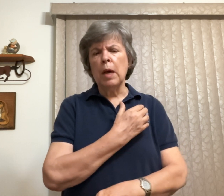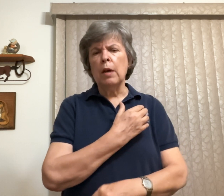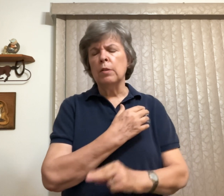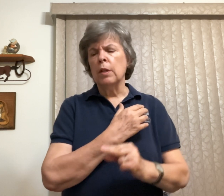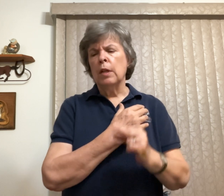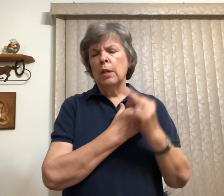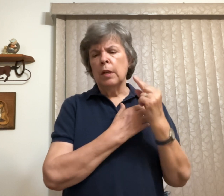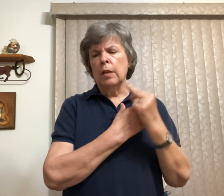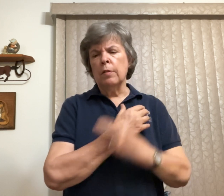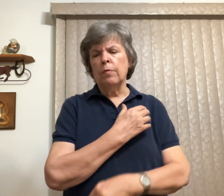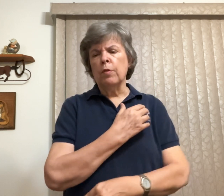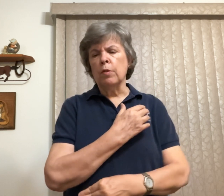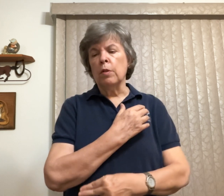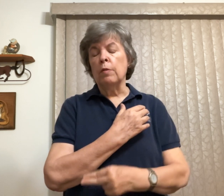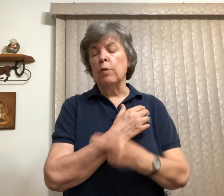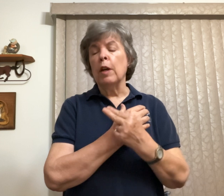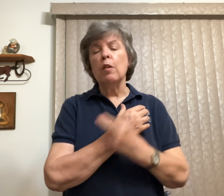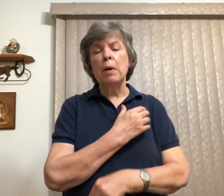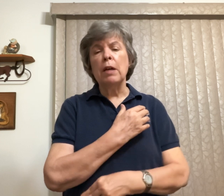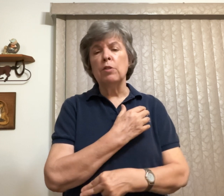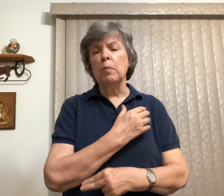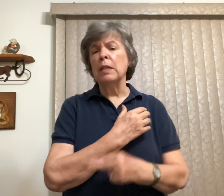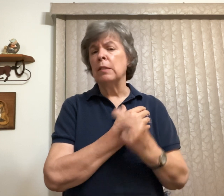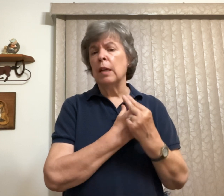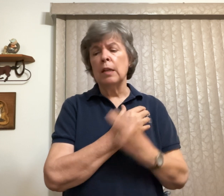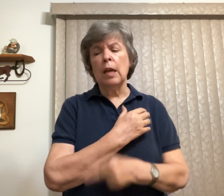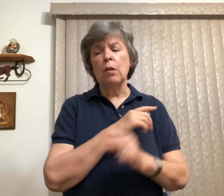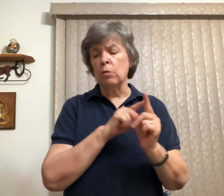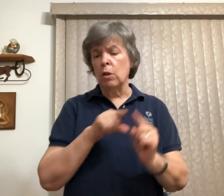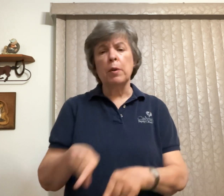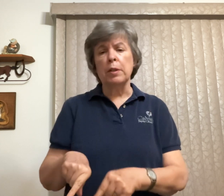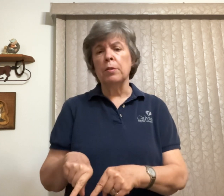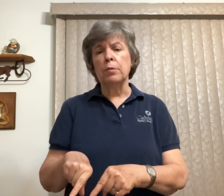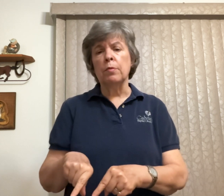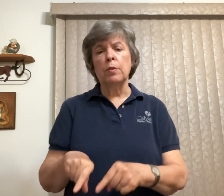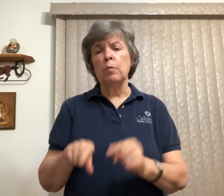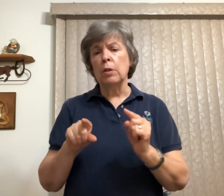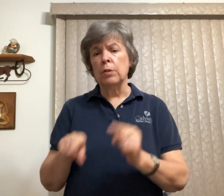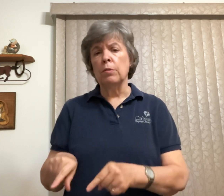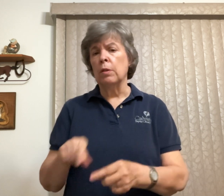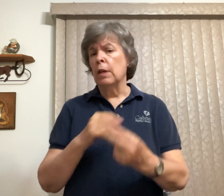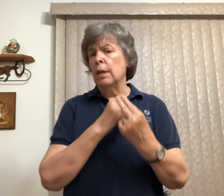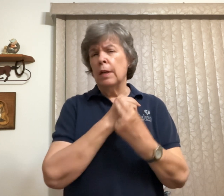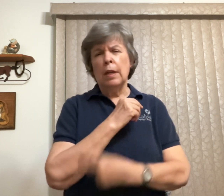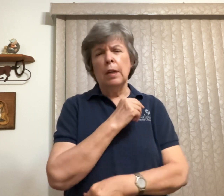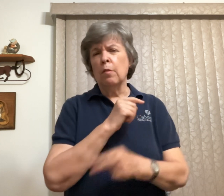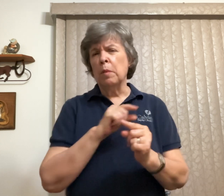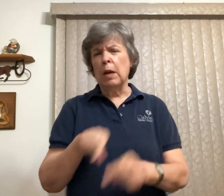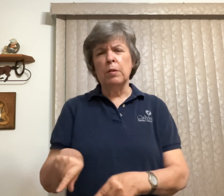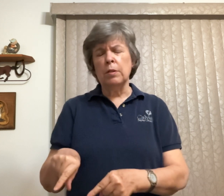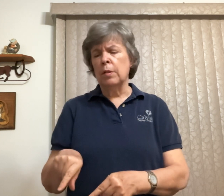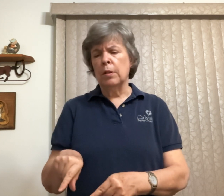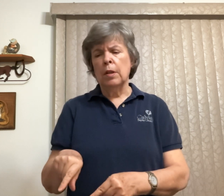hellbound. For hellbound, you might say hell going to, if you want to. Hellbound.